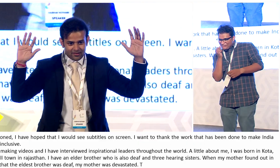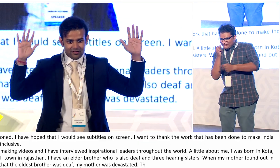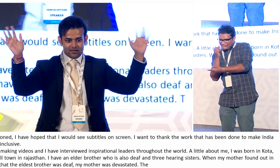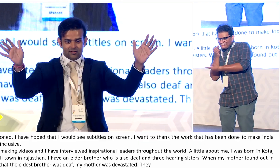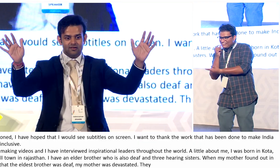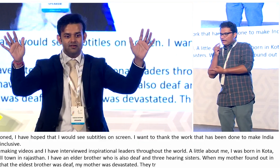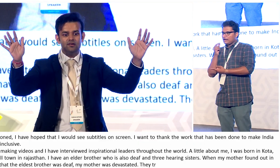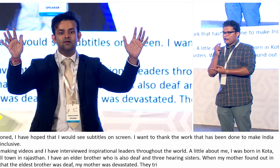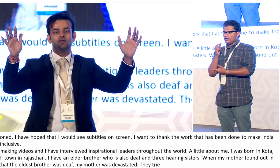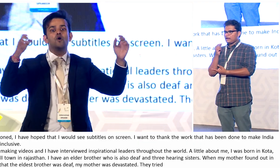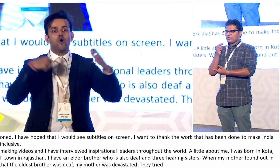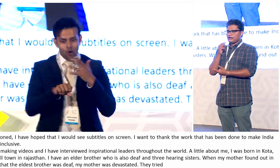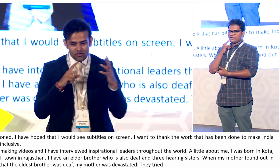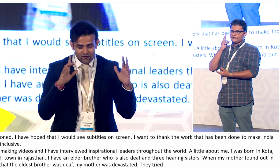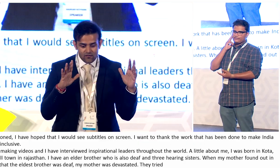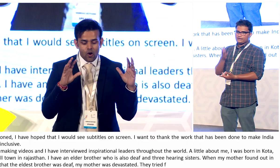it's a boy who's deaf.